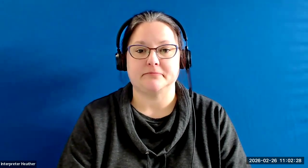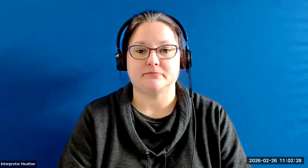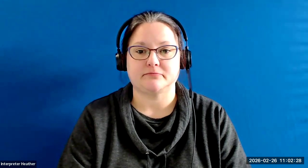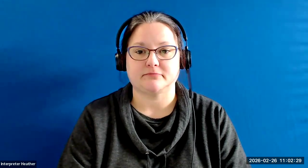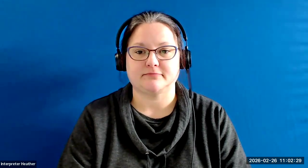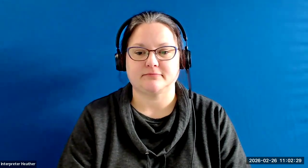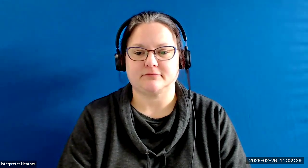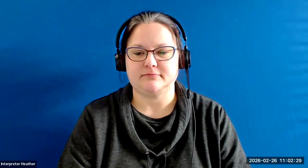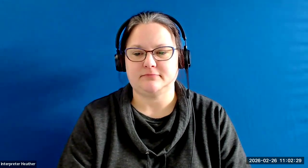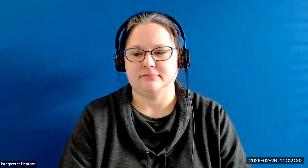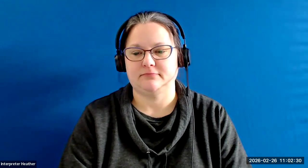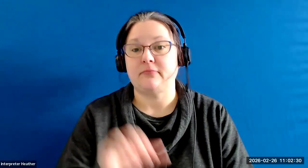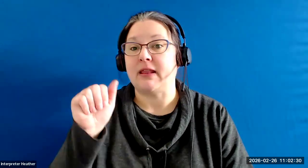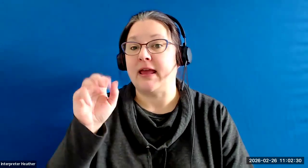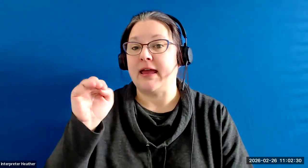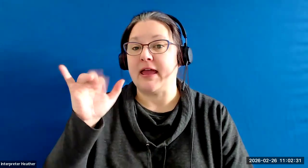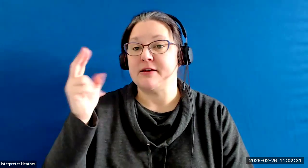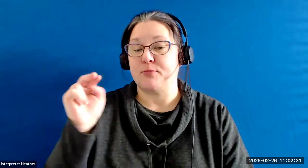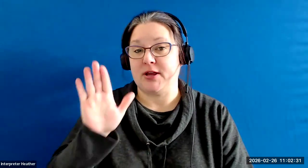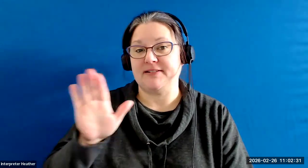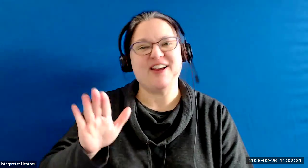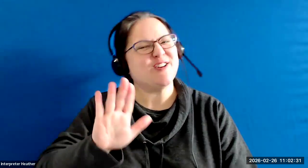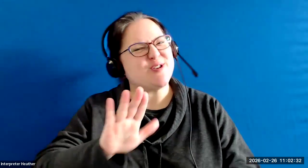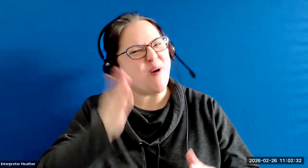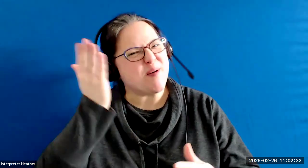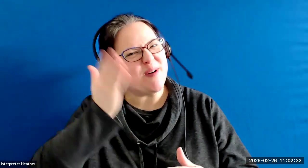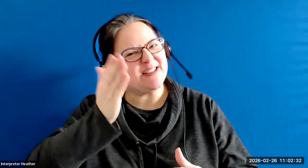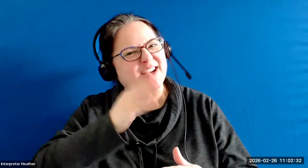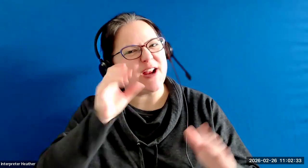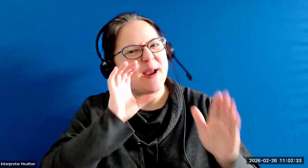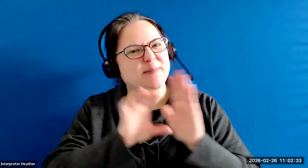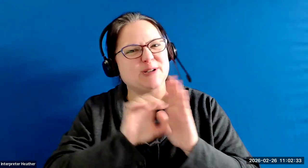Cameron says, thank you, Ronnie. Your presentation and photos gave me so much joy.